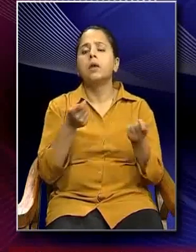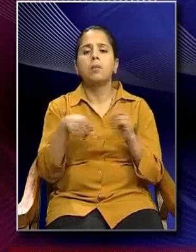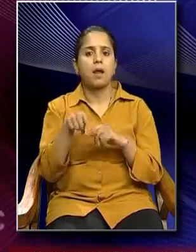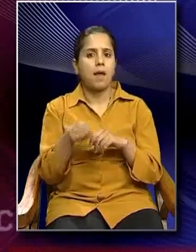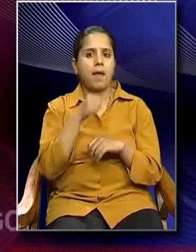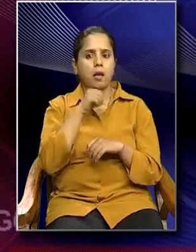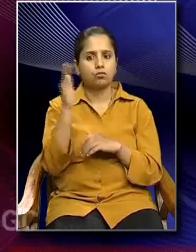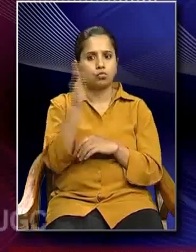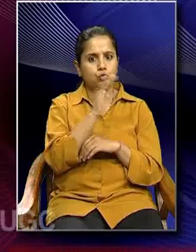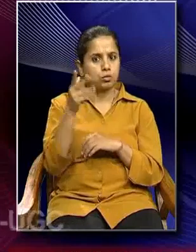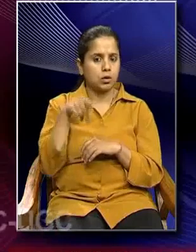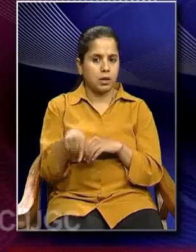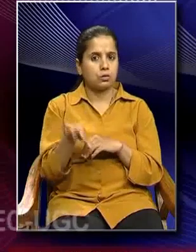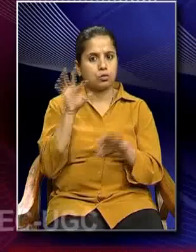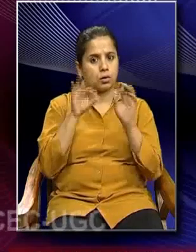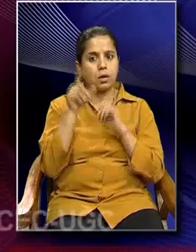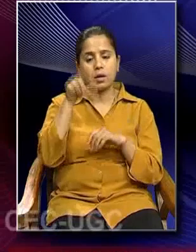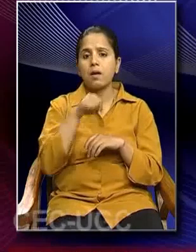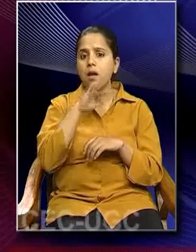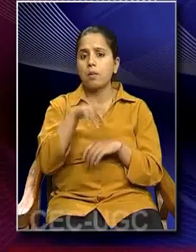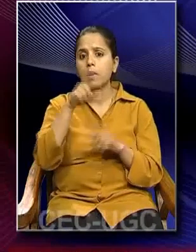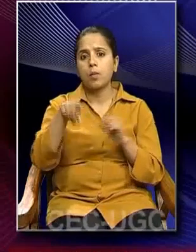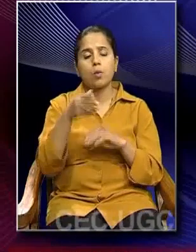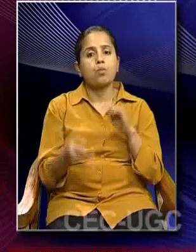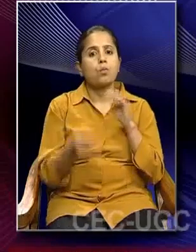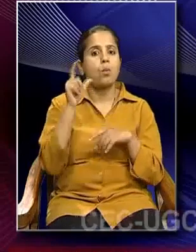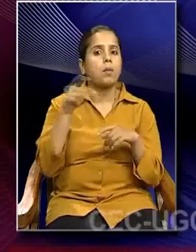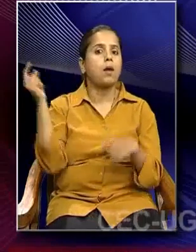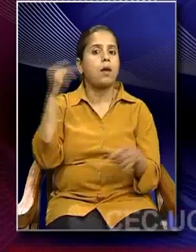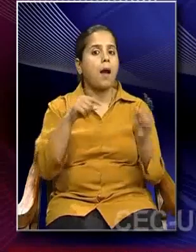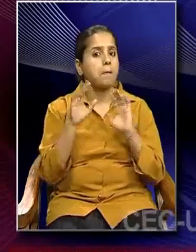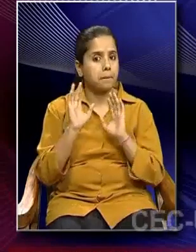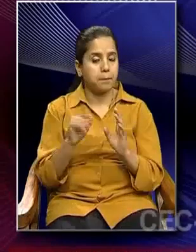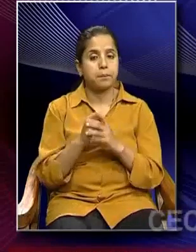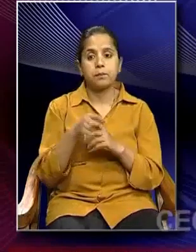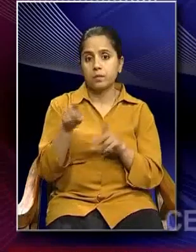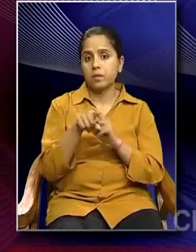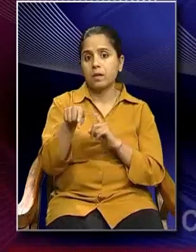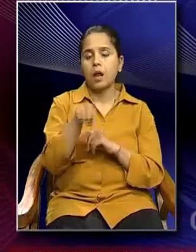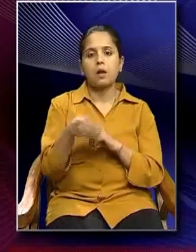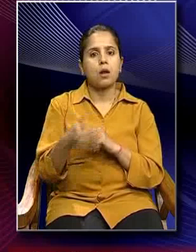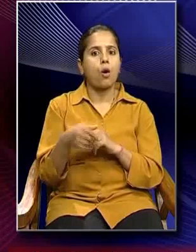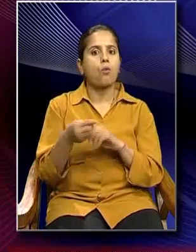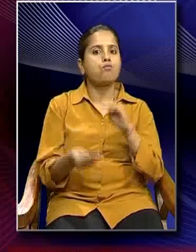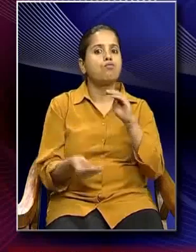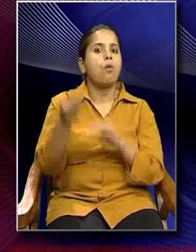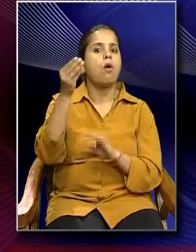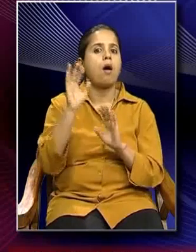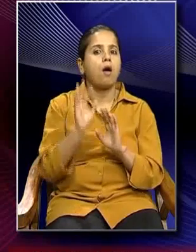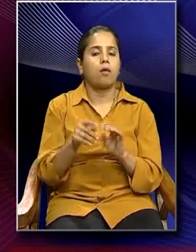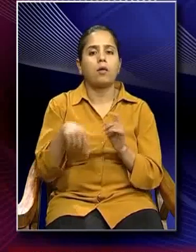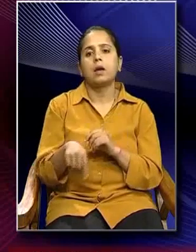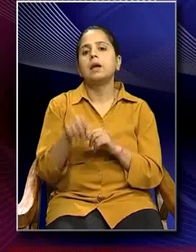process, so most of the young people are coming at the place of destination, and so therefore there is a surplus of labor